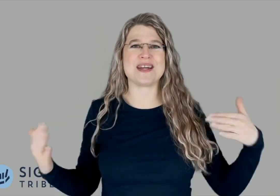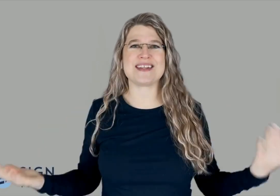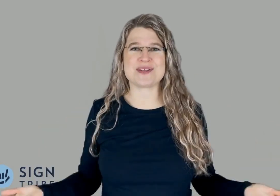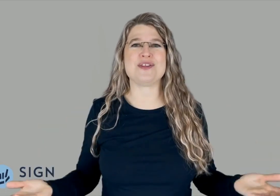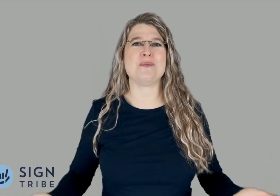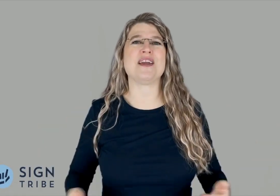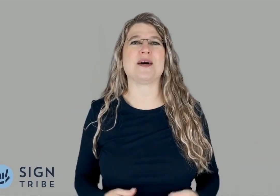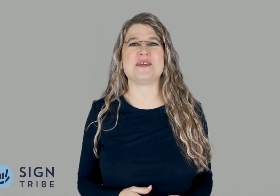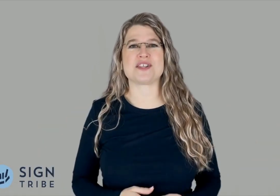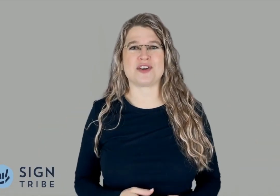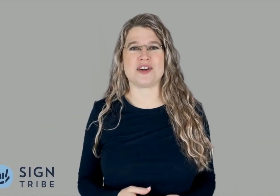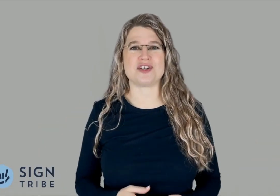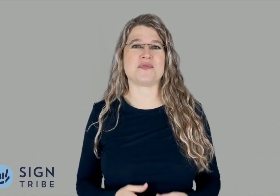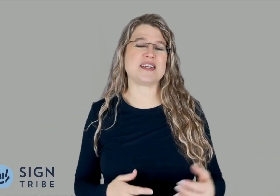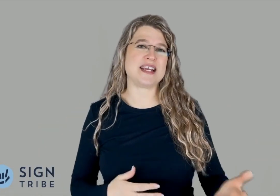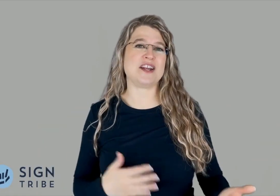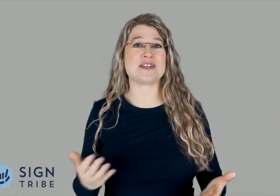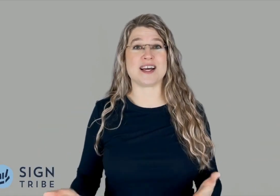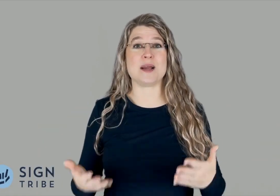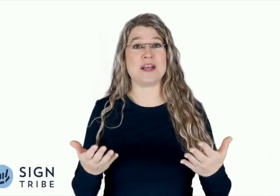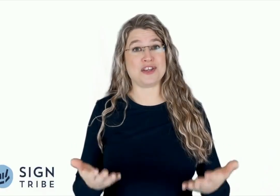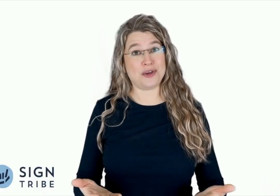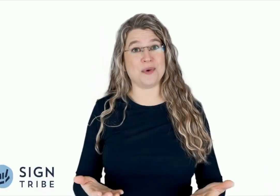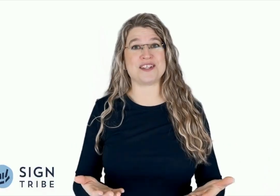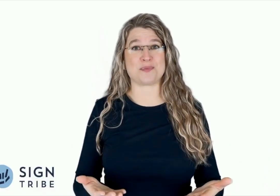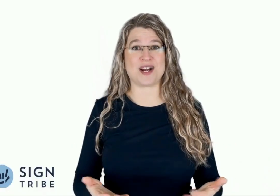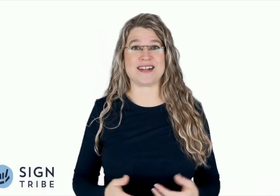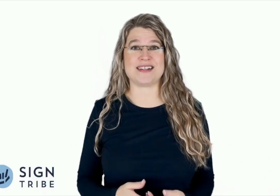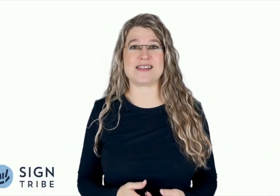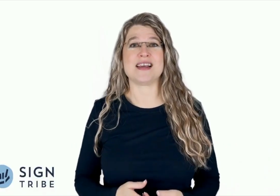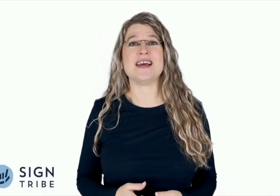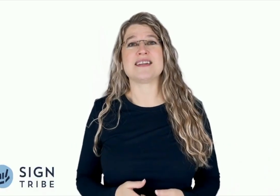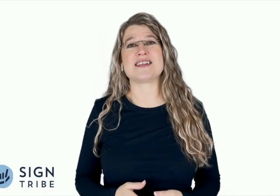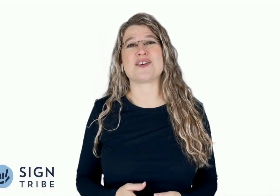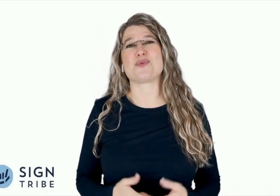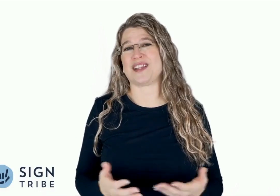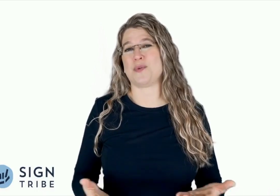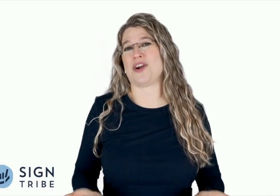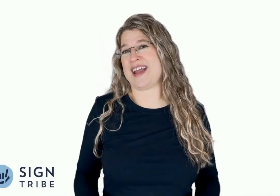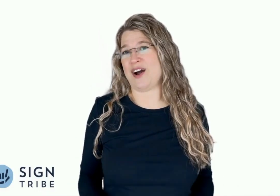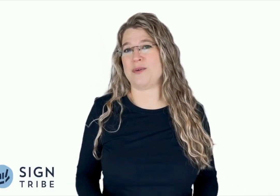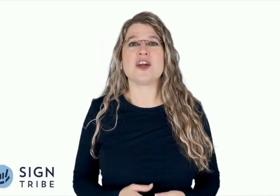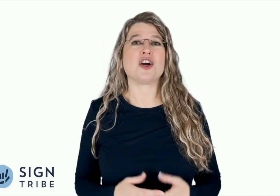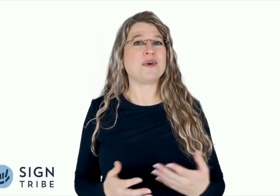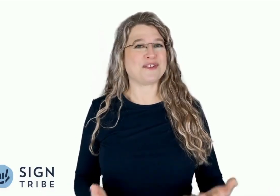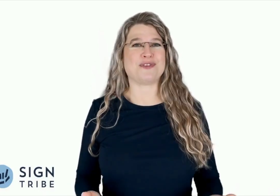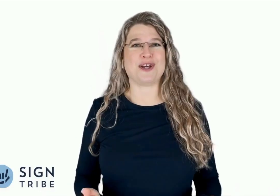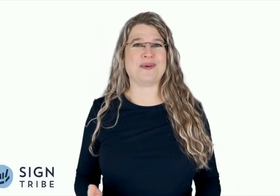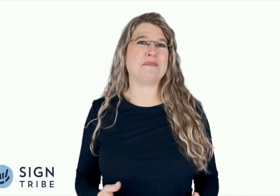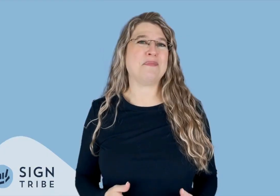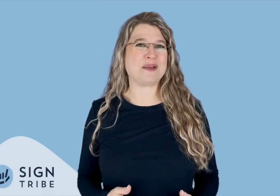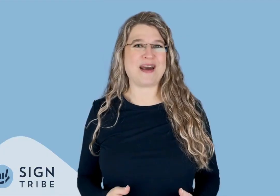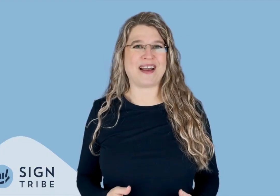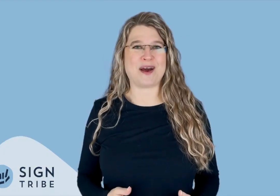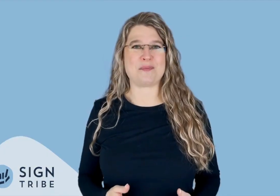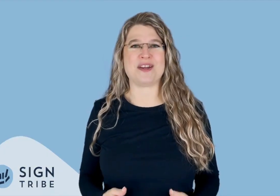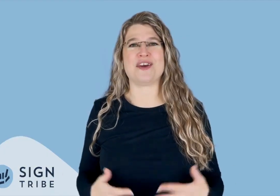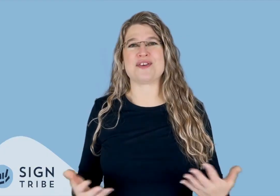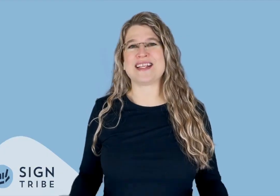so don't become discouraged if a day or time that you want to practice doesn't really work out. Go with the flow and pick back up another day